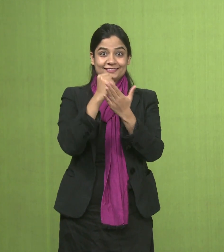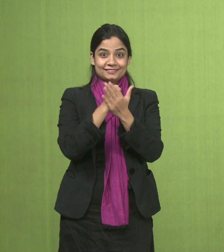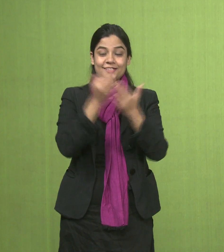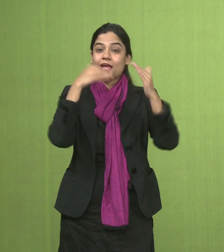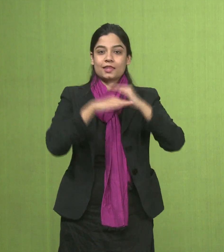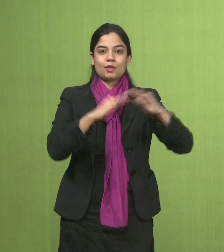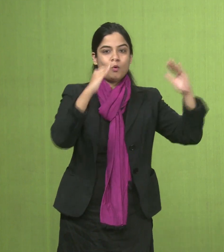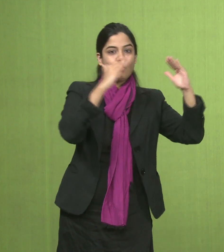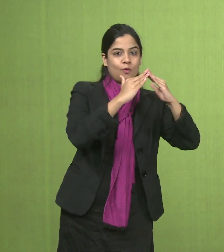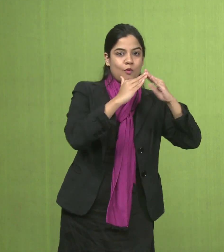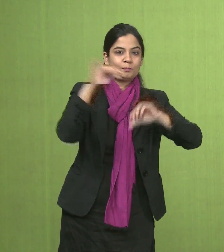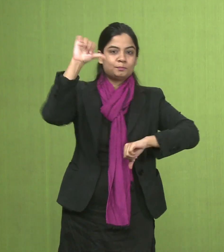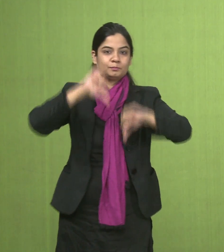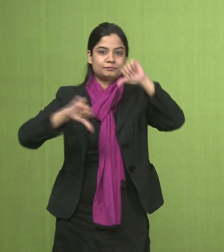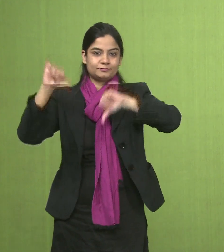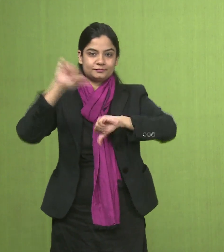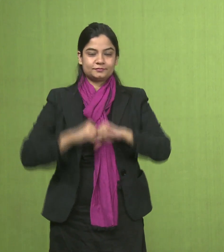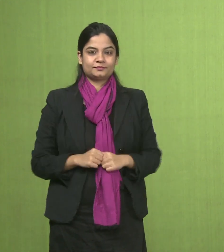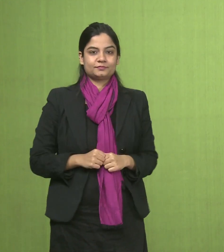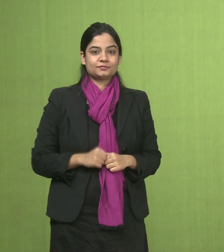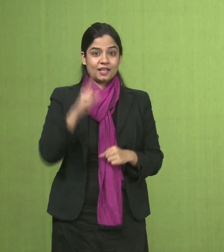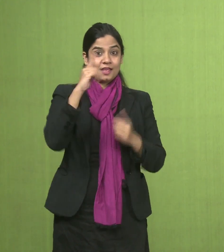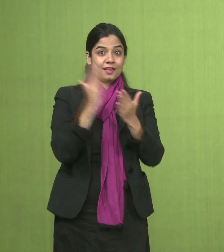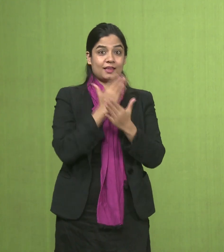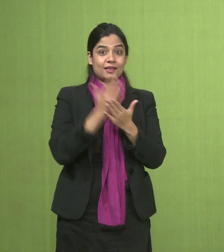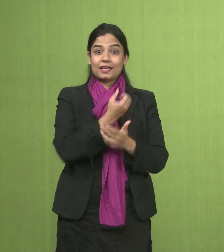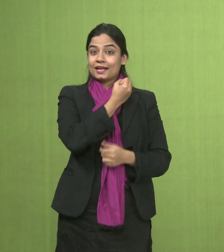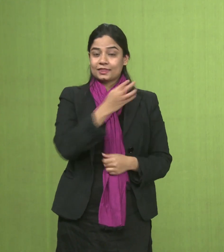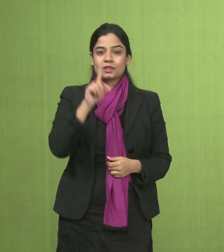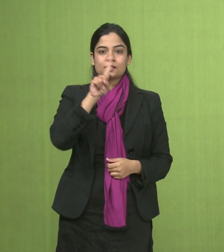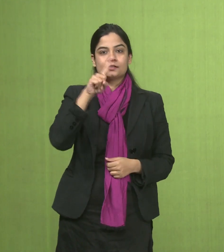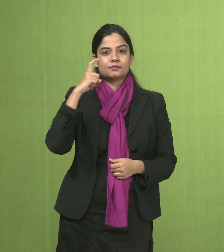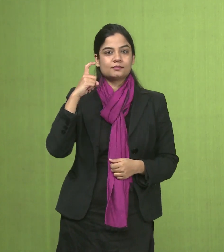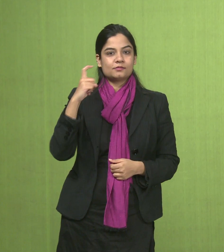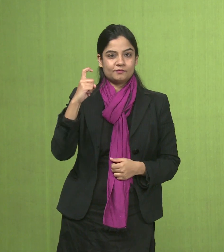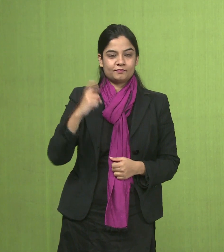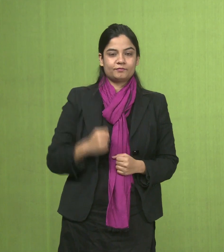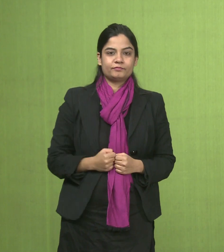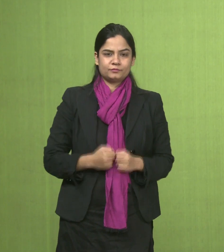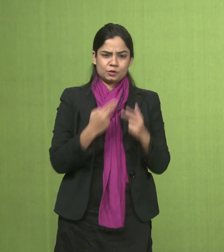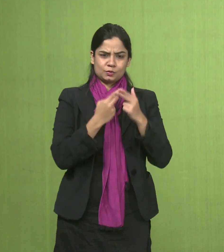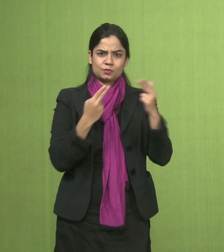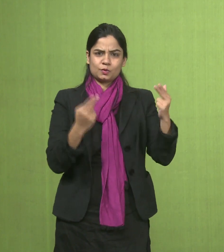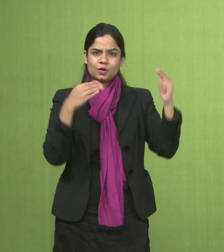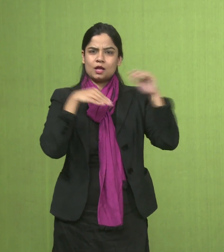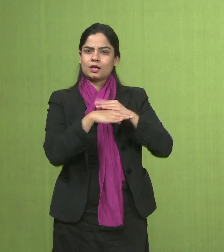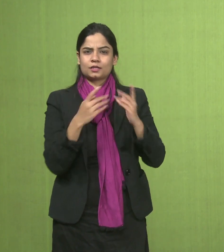The subject is Home Science, lesson number 17.